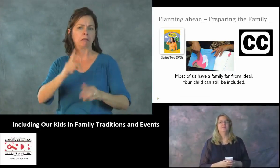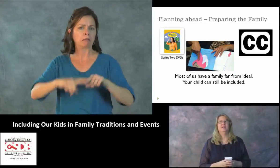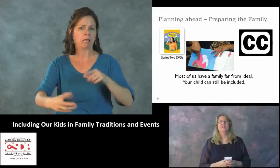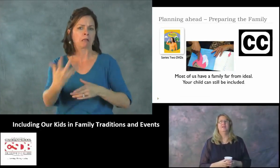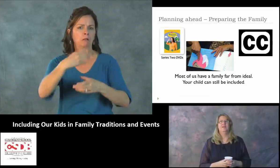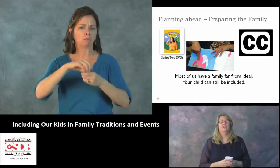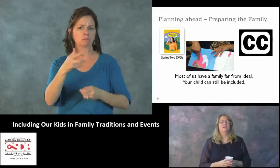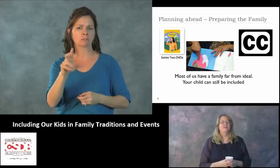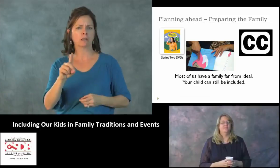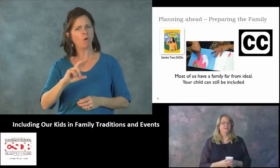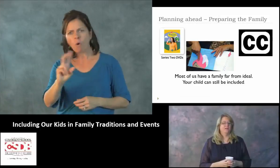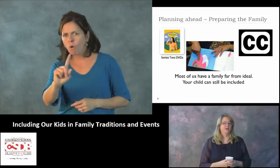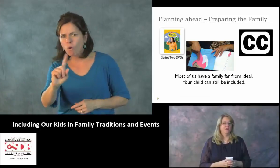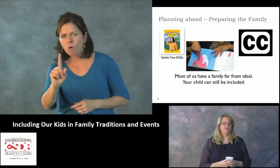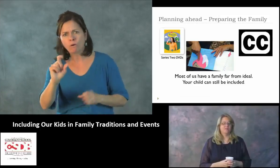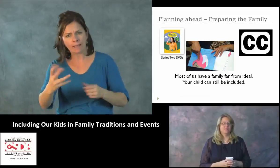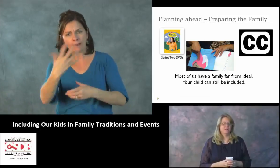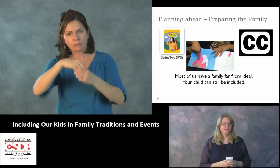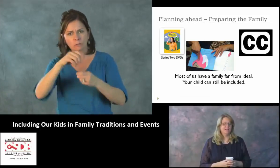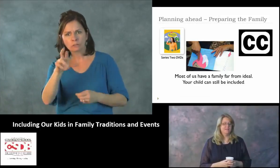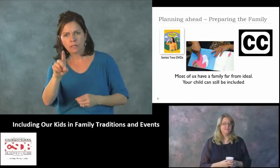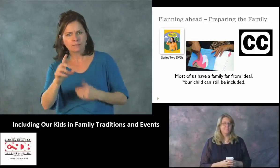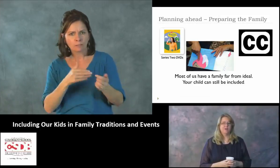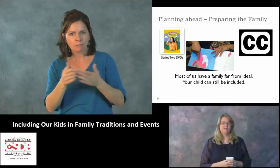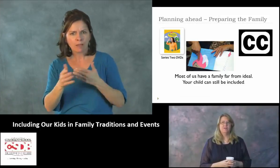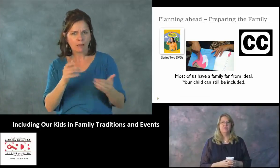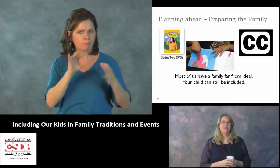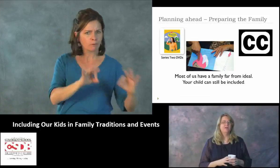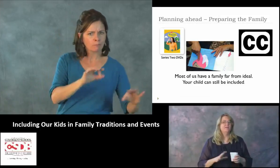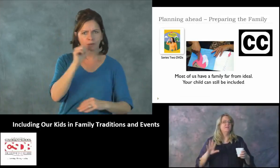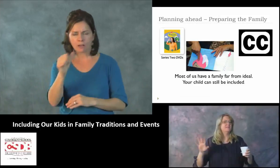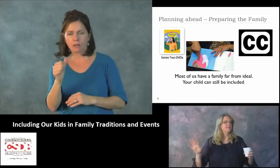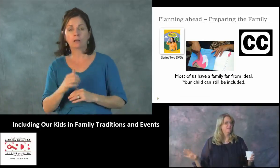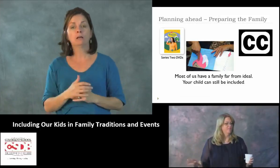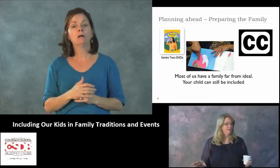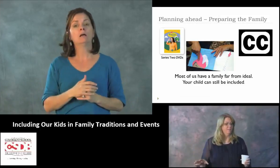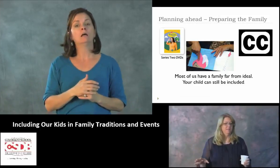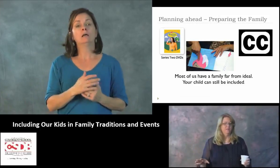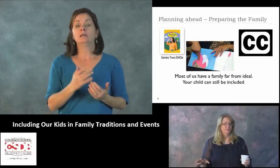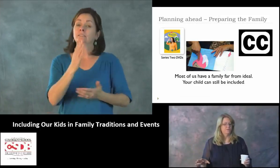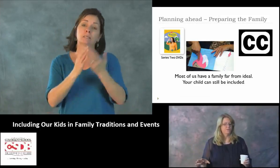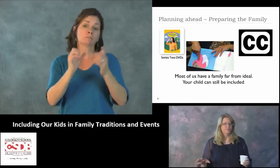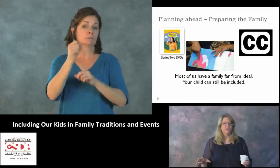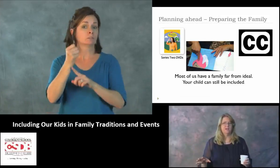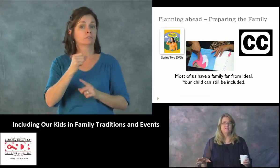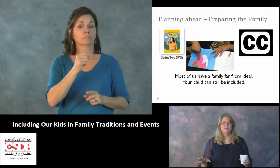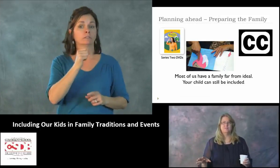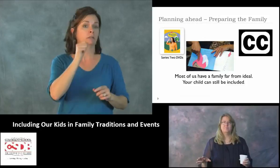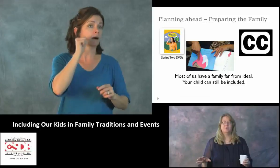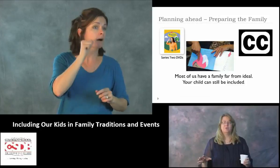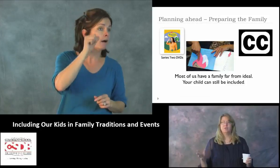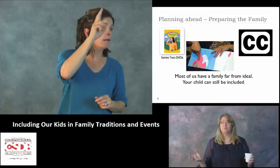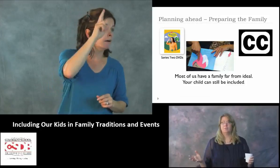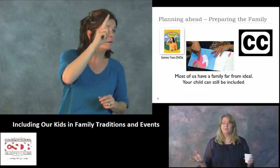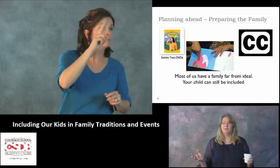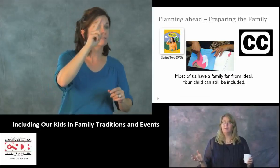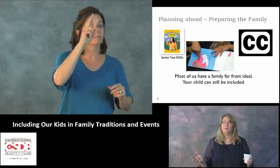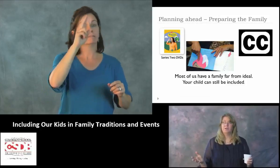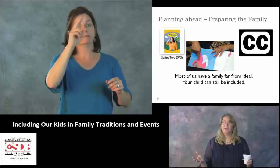included. There are certainly cases where none of the extended family learns your child's mode